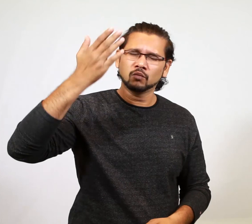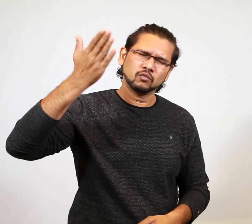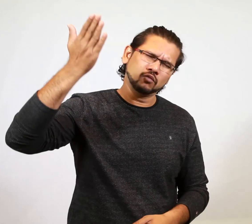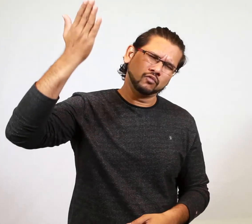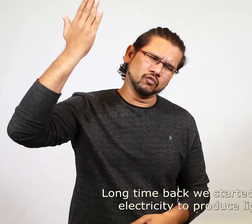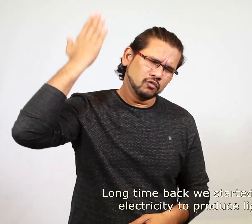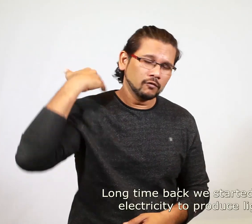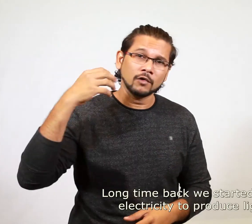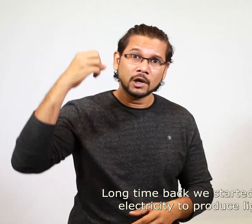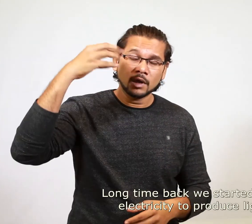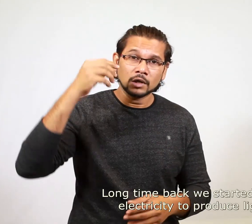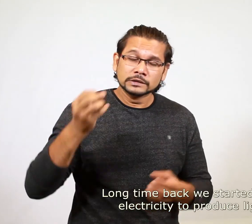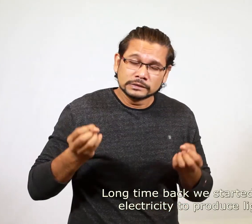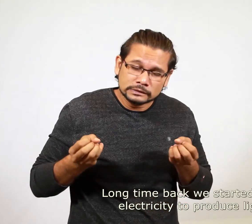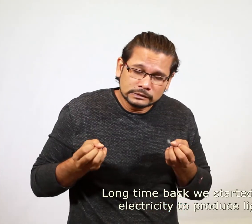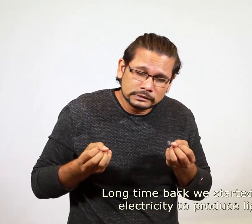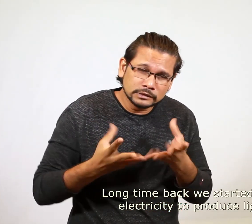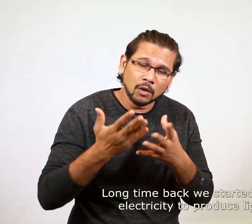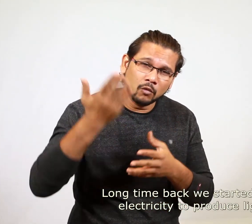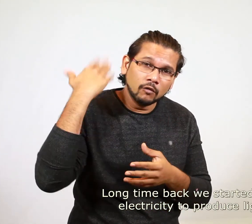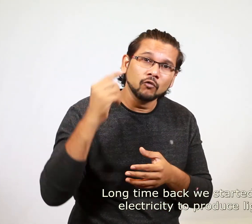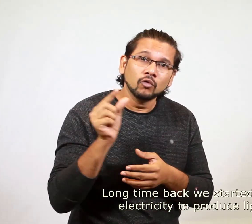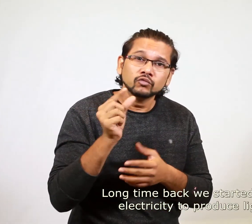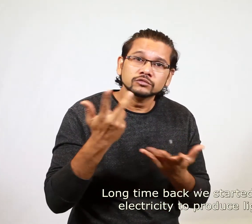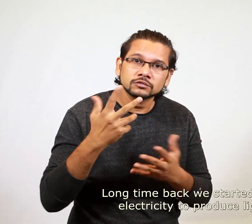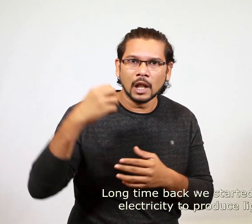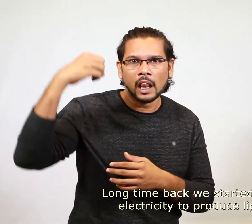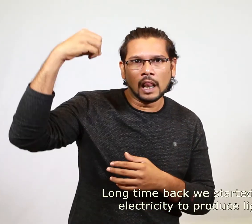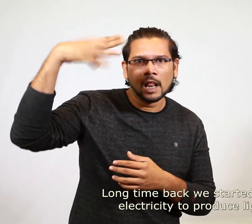Long time back, we started using electricity to produce light.